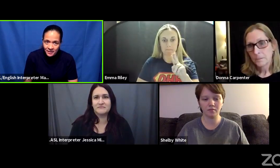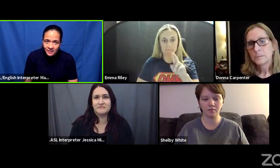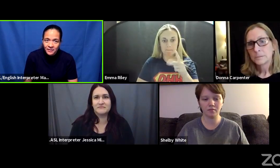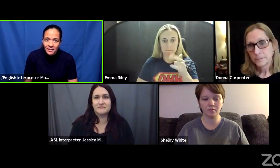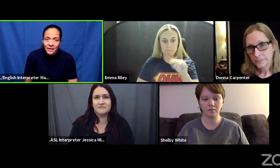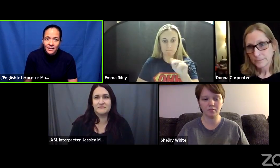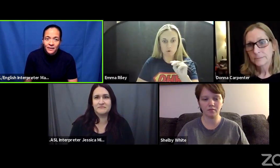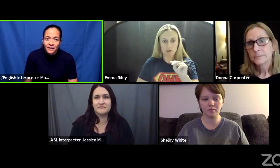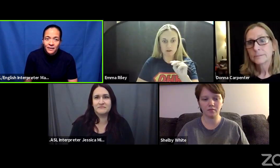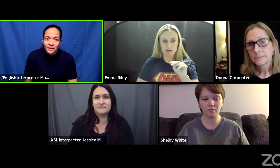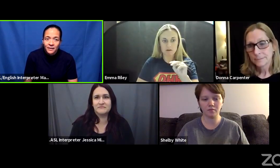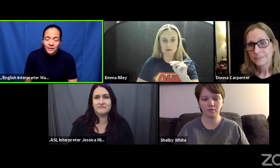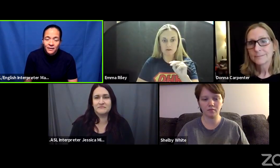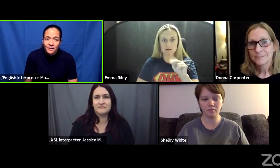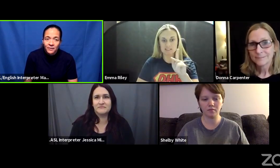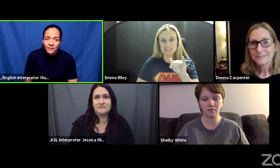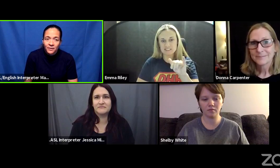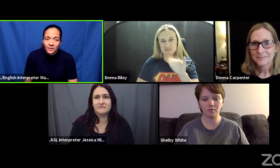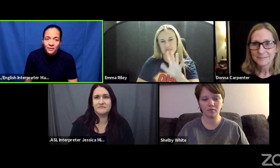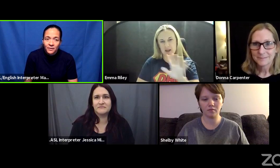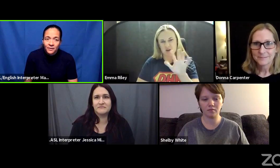like this.